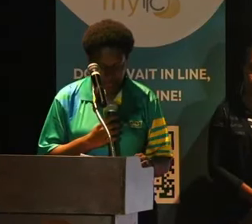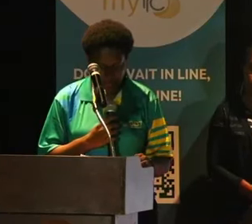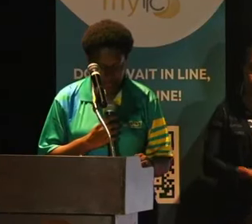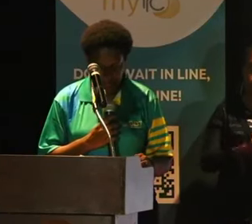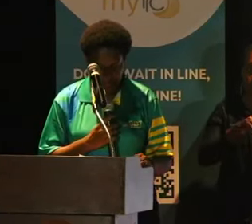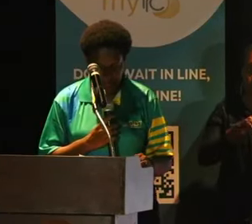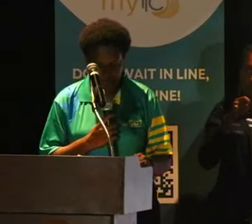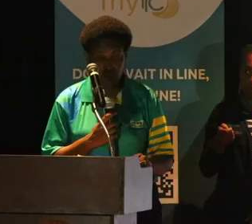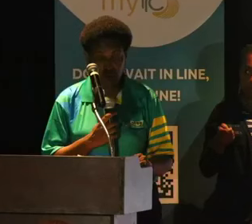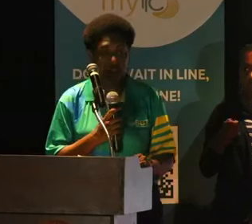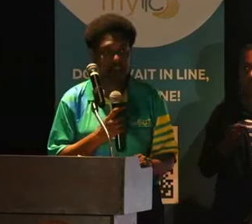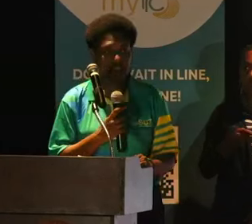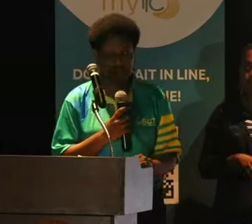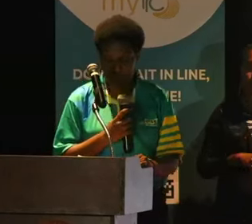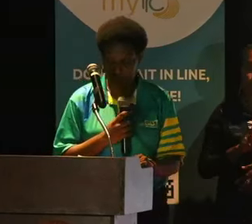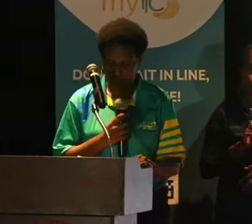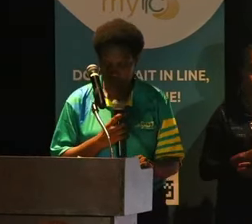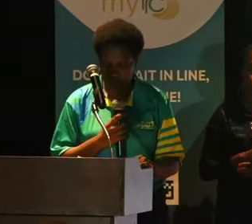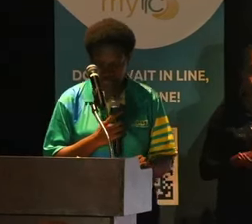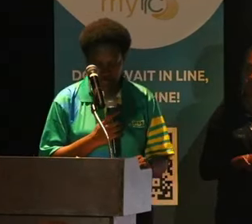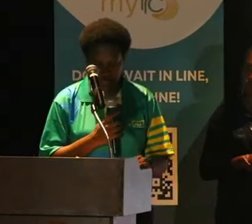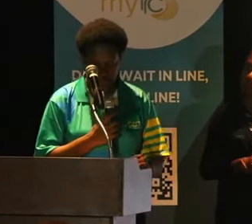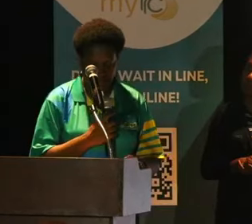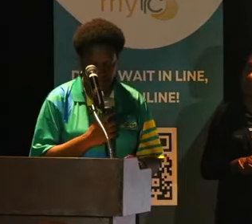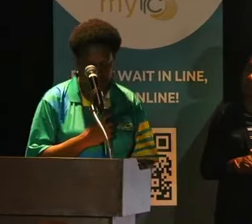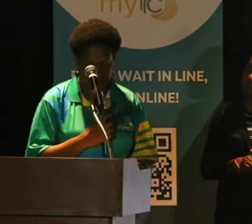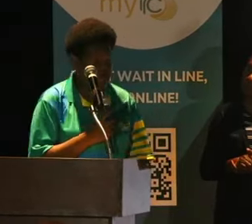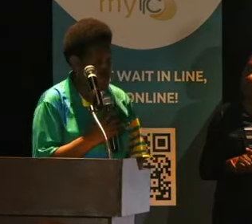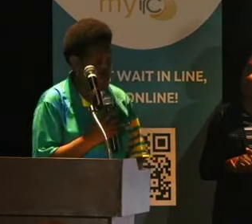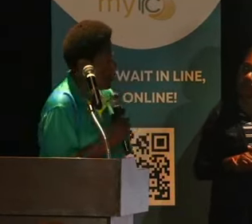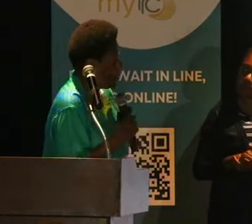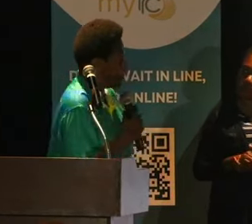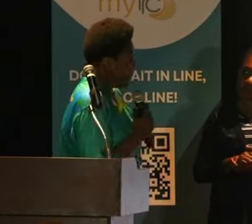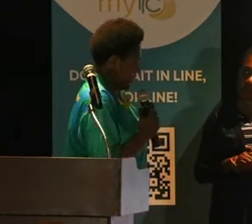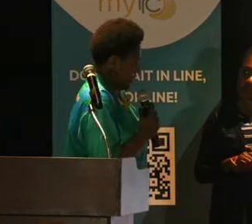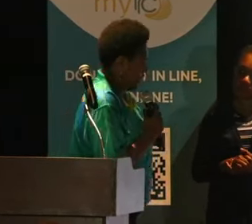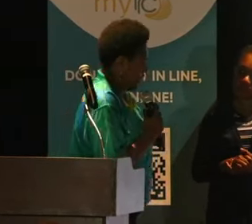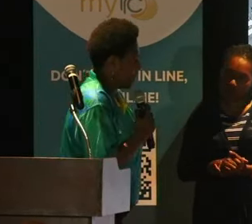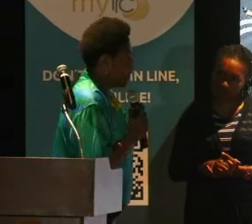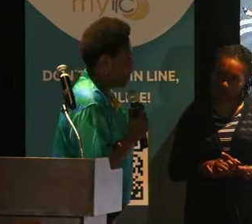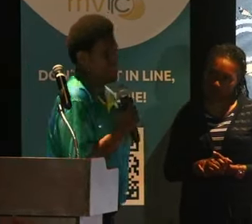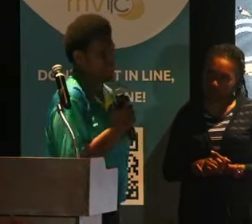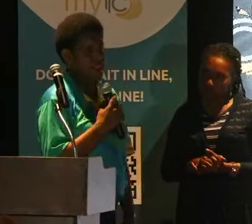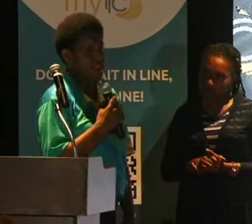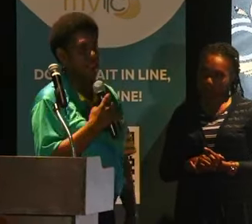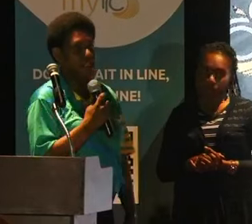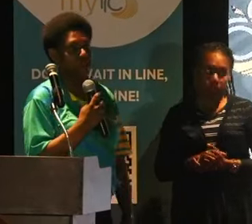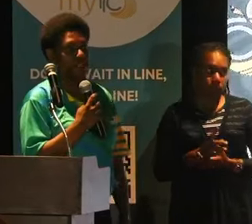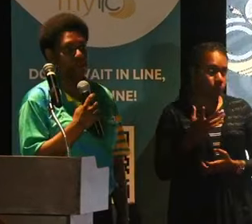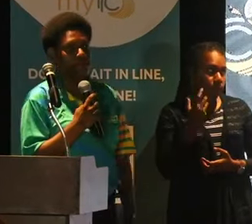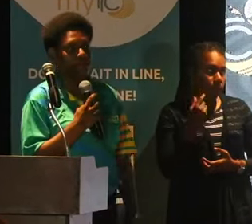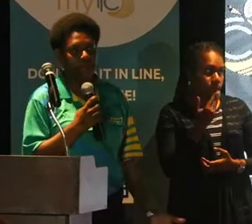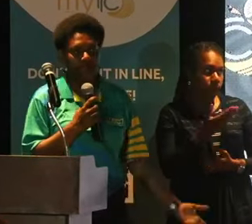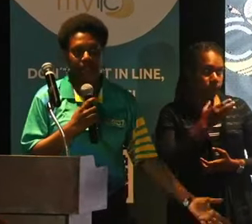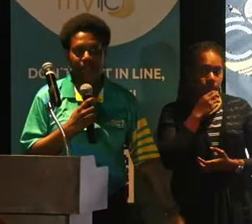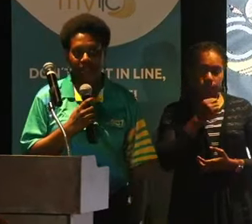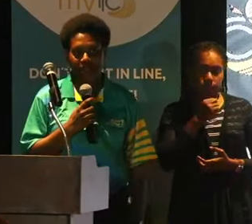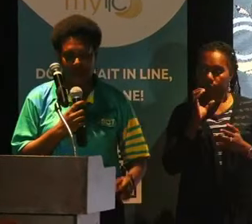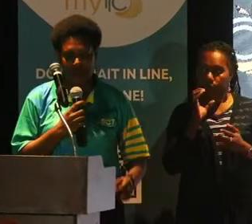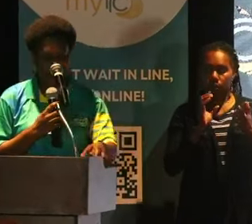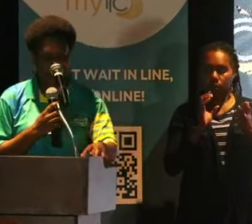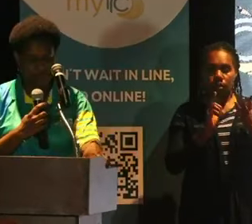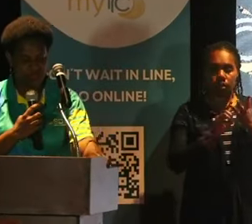from the Department of Commerce and Industry, Mr. Sam. Thank you. Please kindly make him